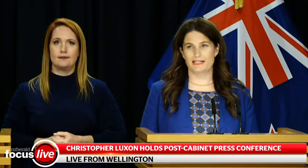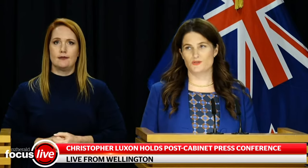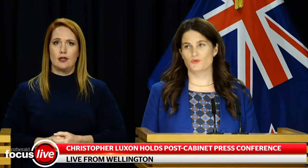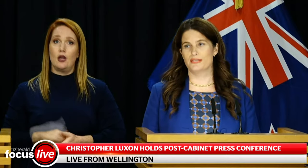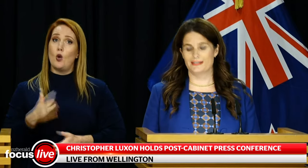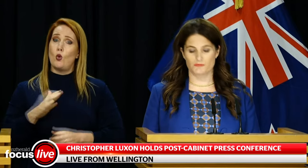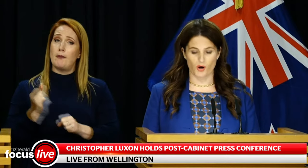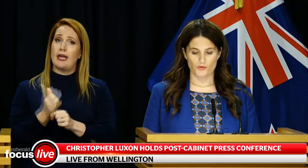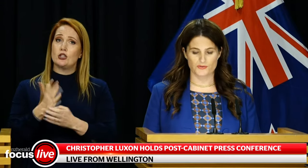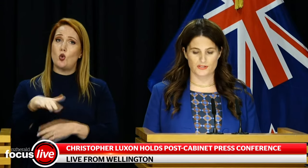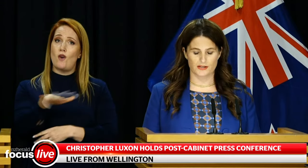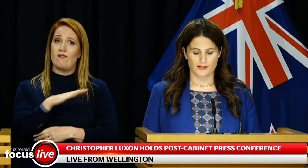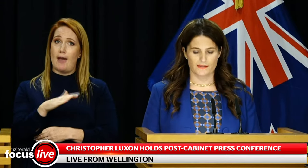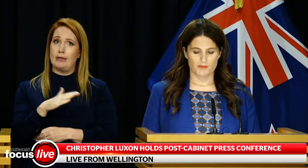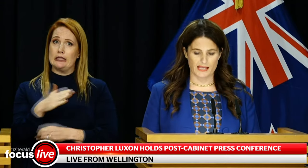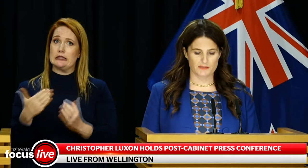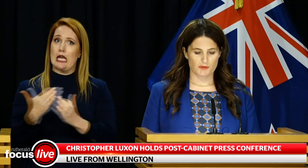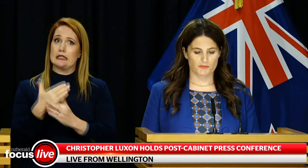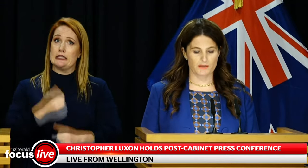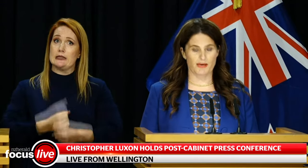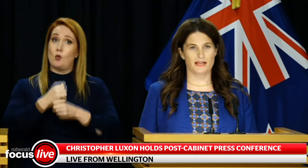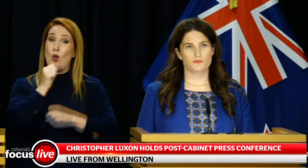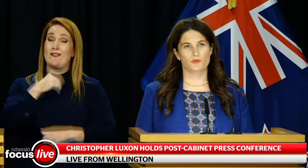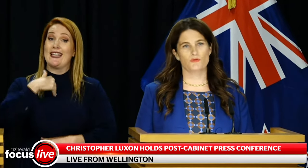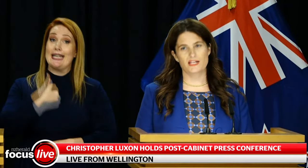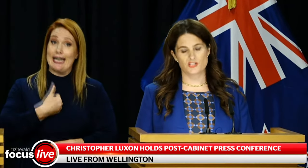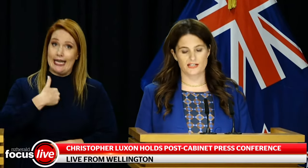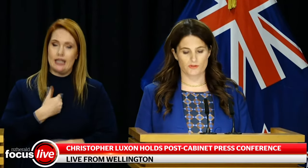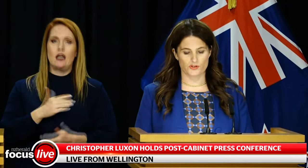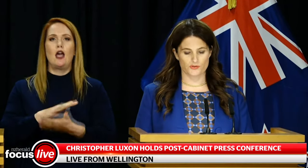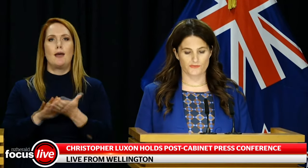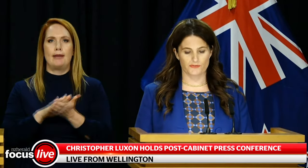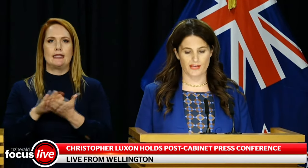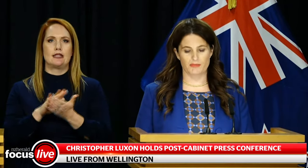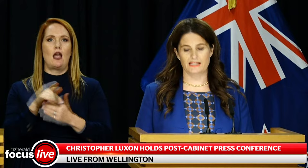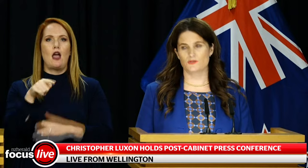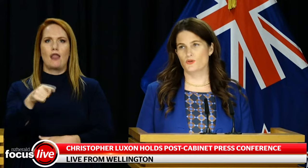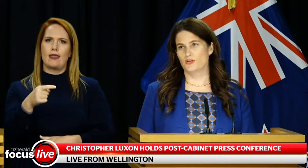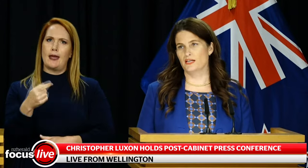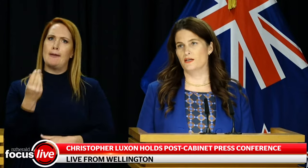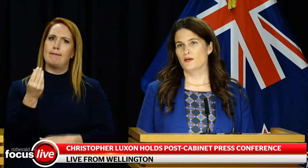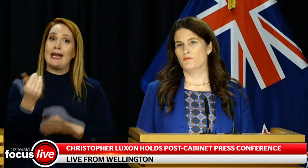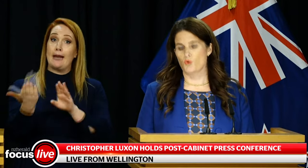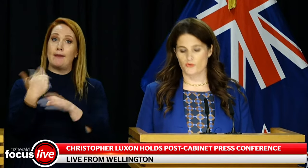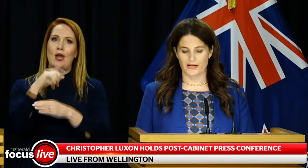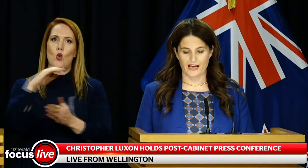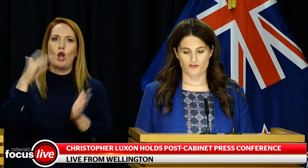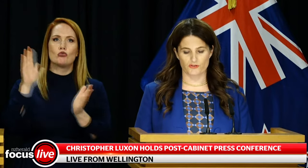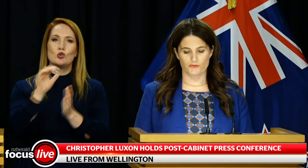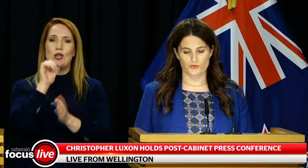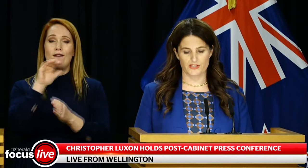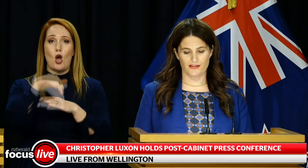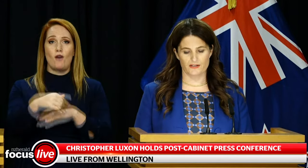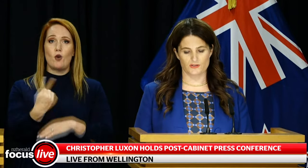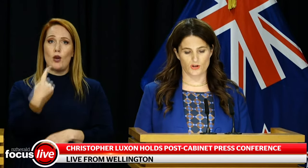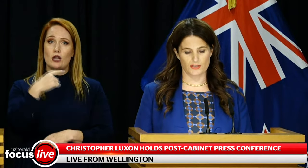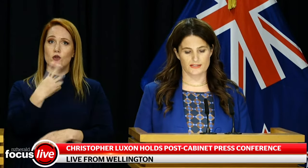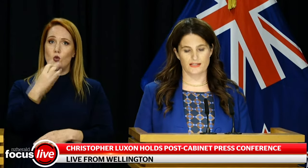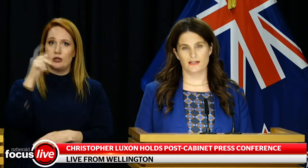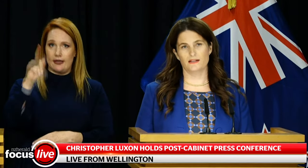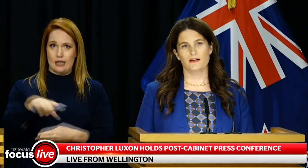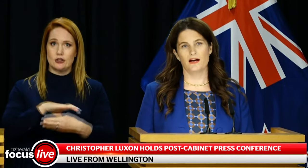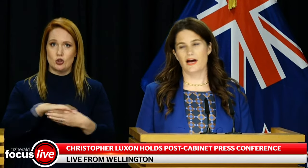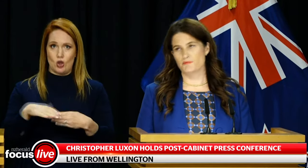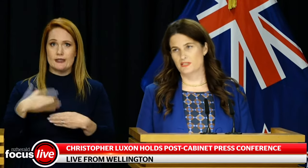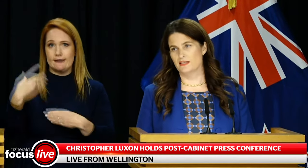to families who need it most, the maximum rebate will gradually reduce for families earning more than $140,000